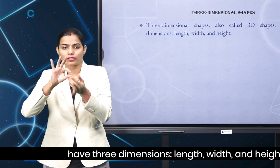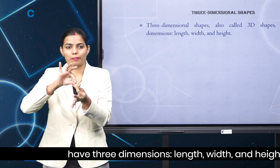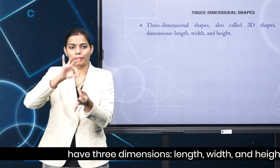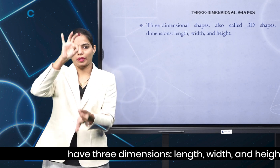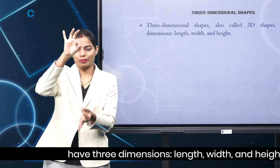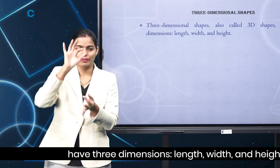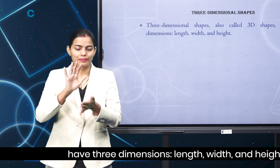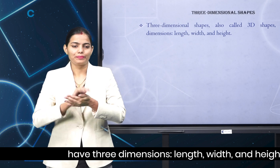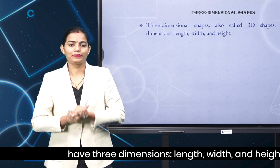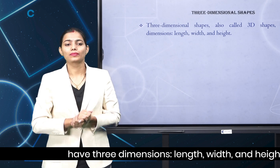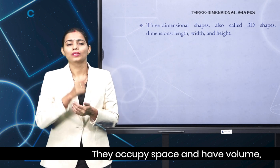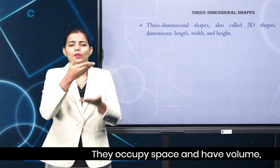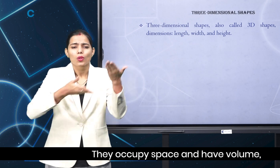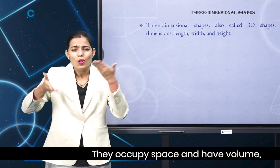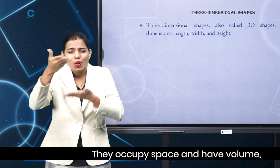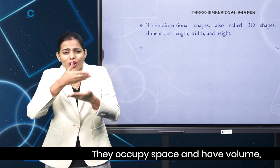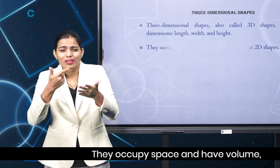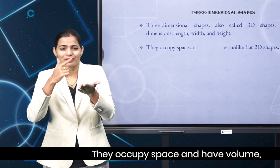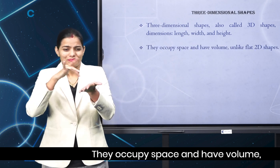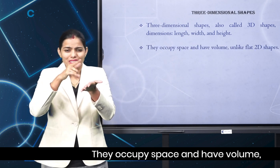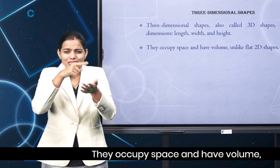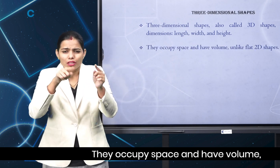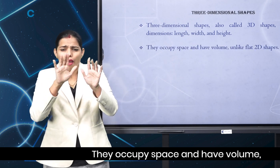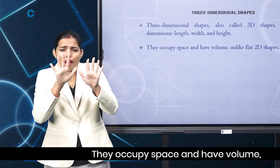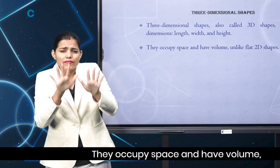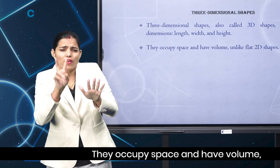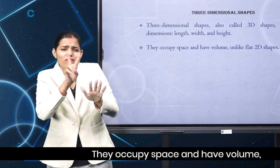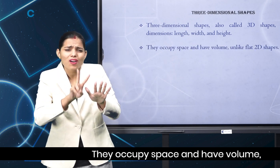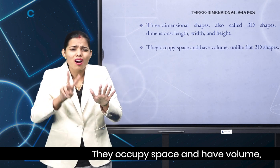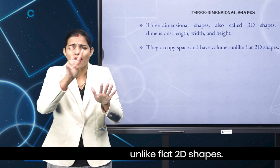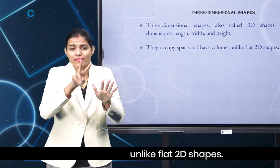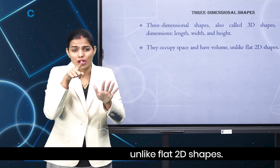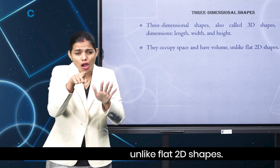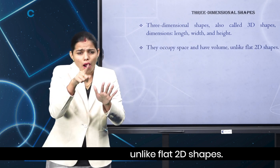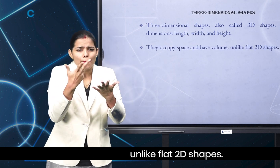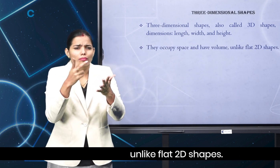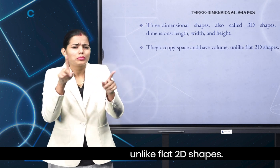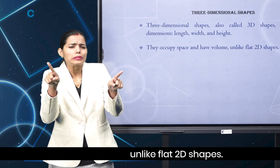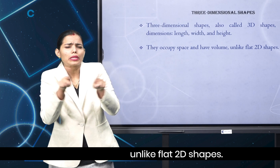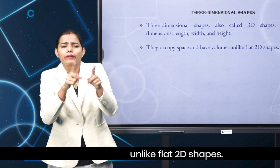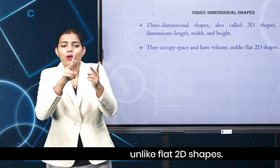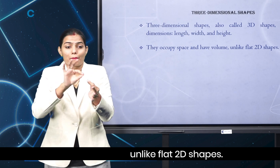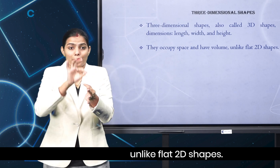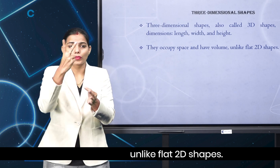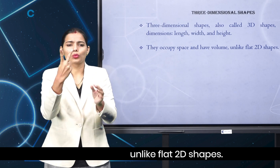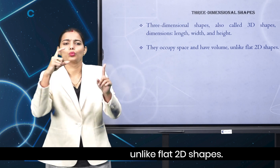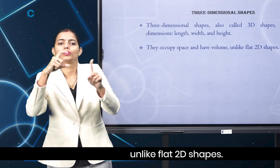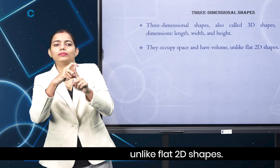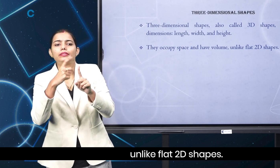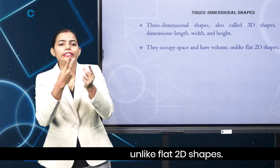height. They occupy space and have volume, unlike flat 2D shapes.